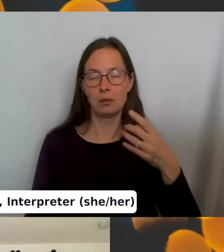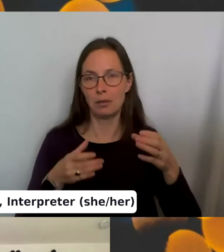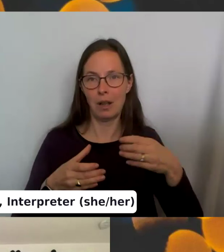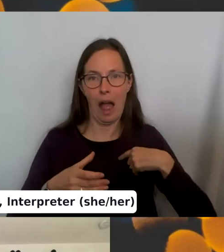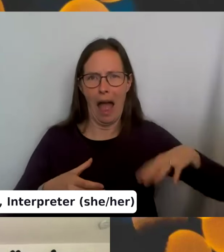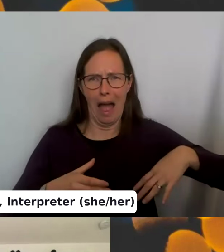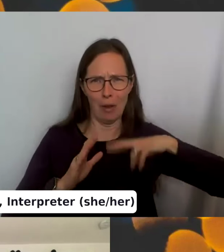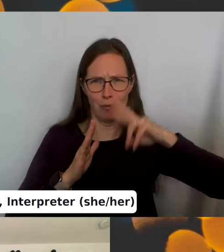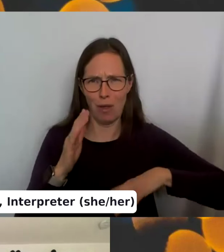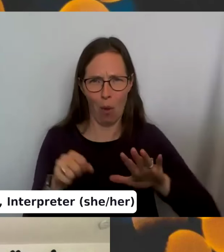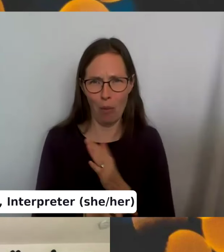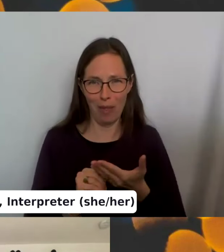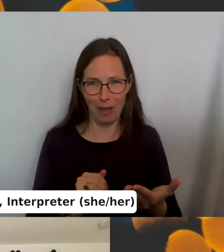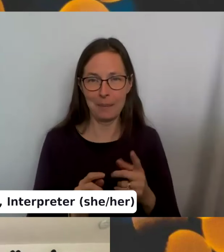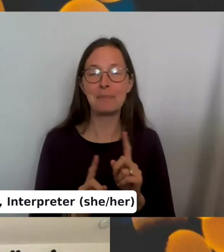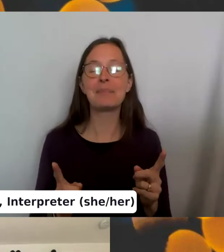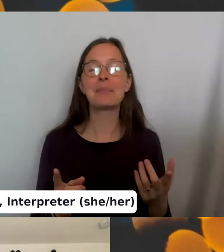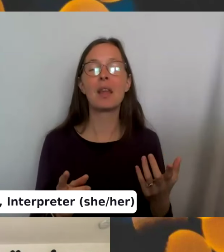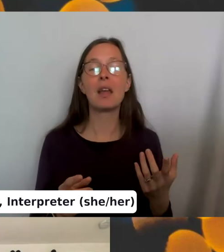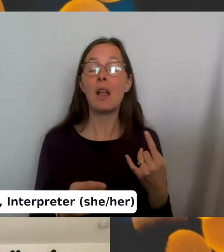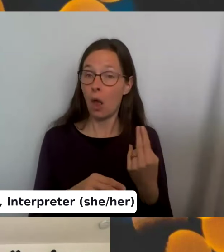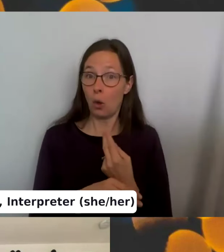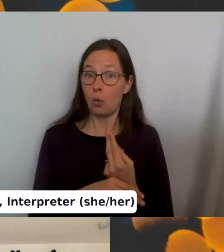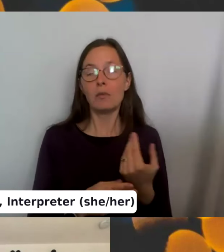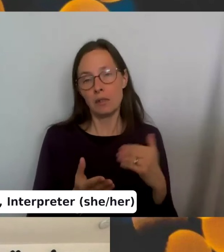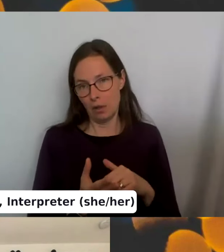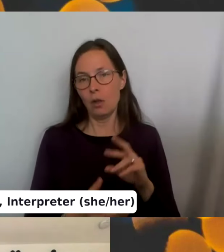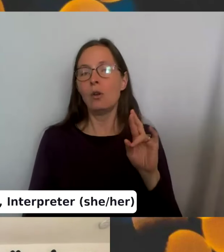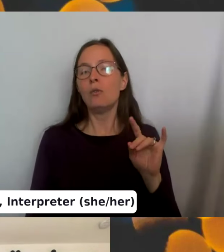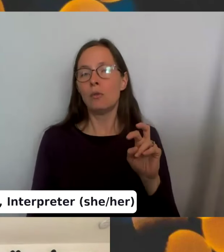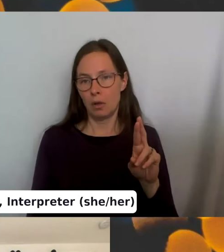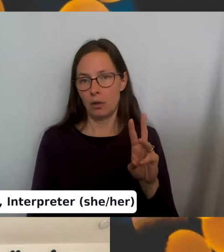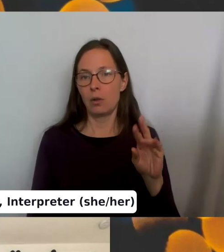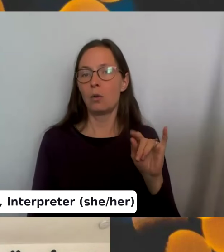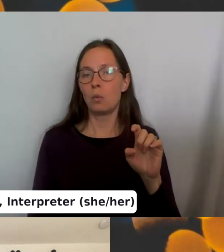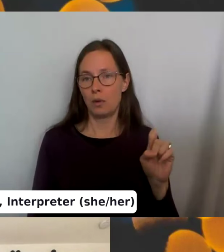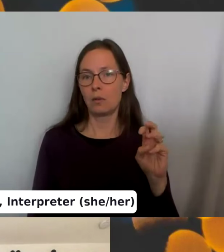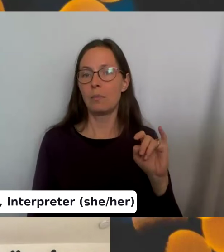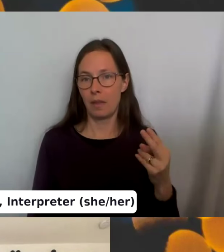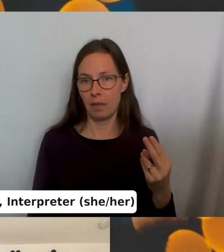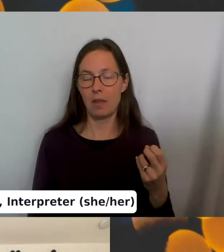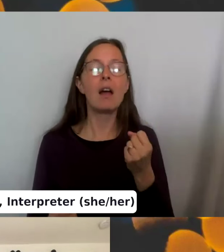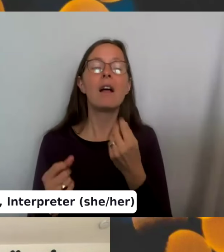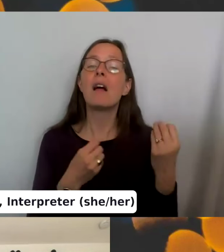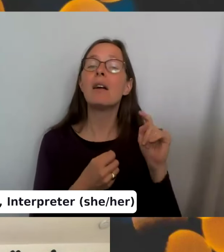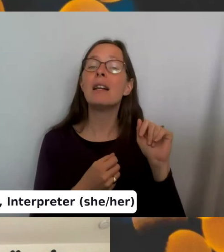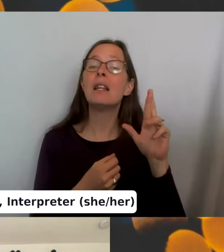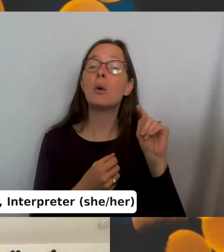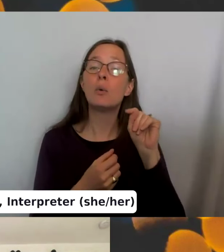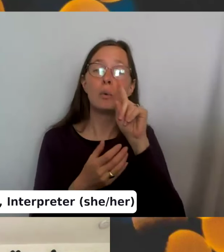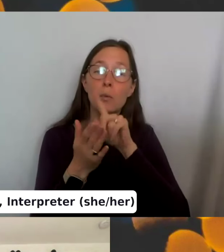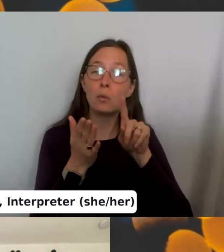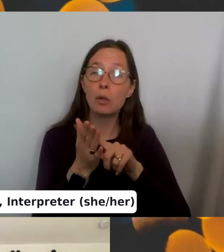made my way through the whole thing, but this uses Rider-Waite-Smith, for instance. A lot of these tarot research books that